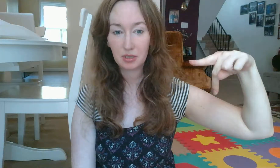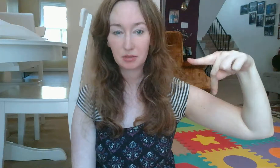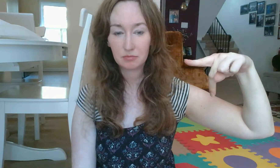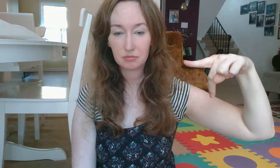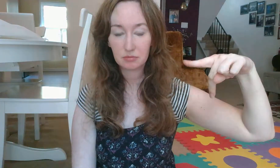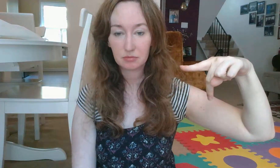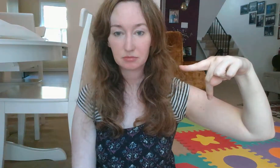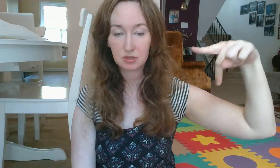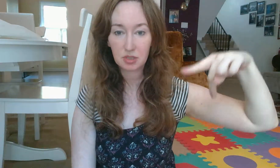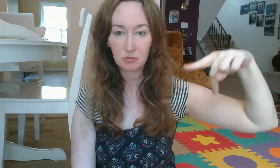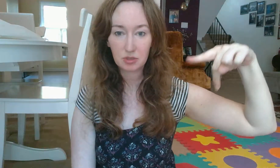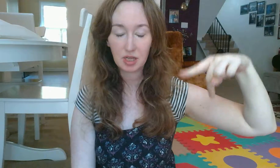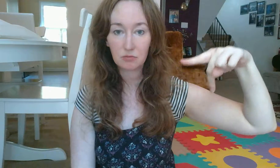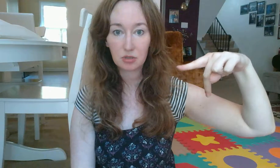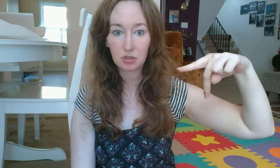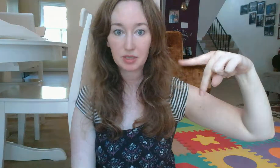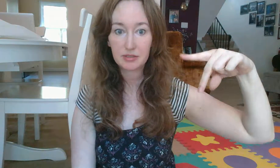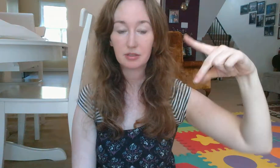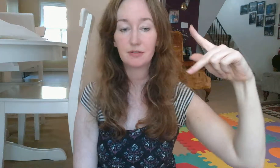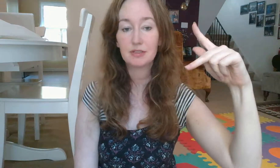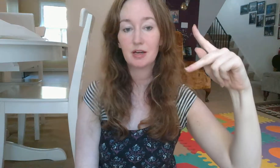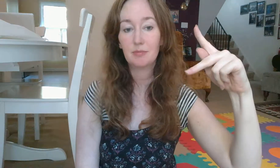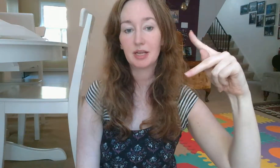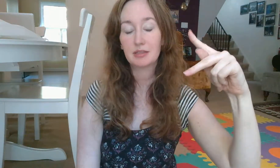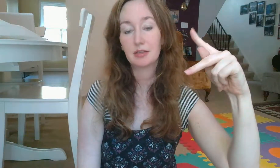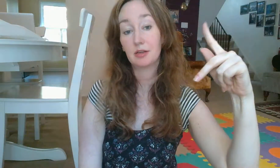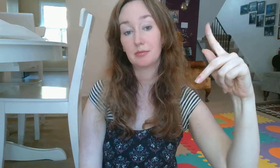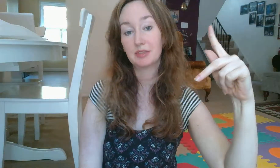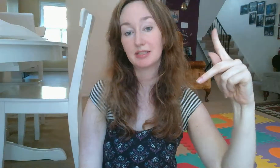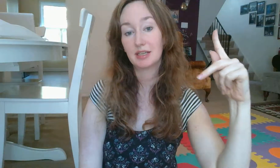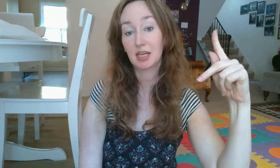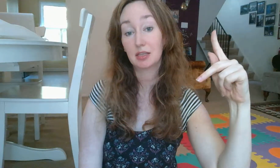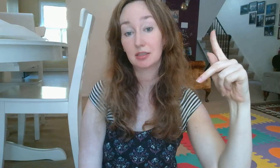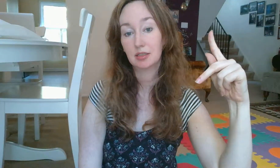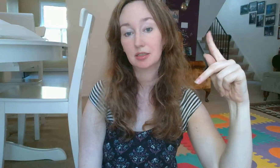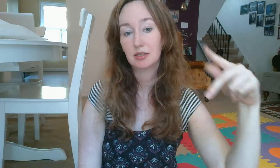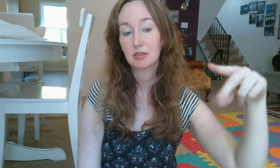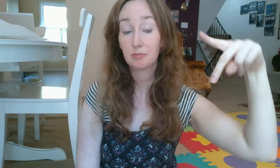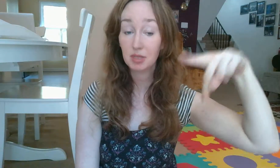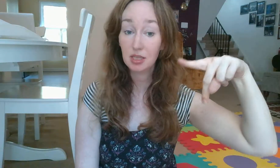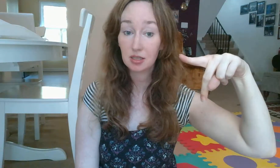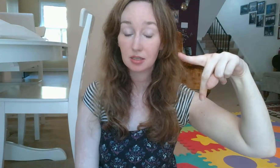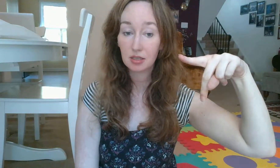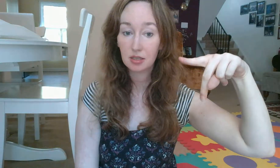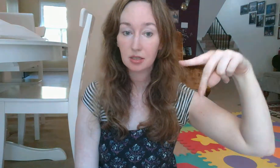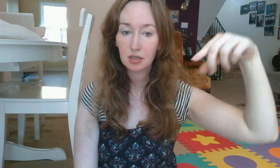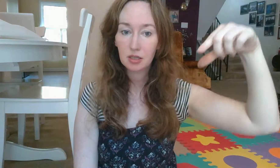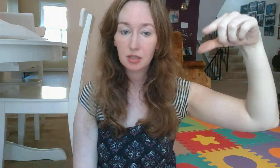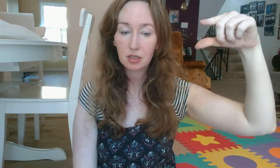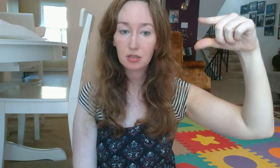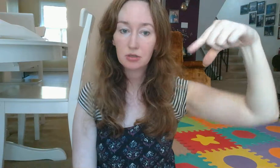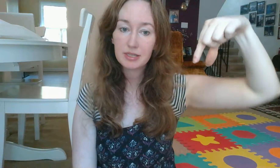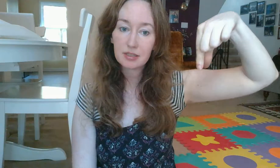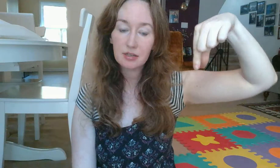it kind of more downward, because if it's up and has the thumb, that's a K. So P. Q is kind of